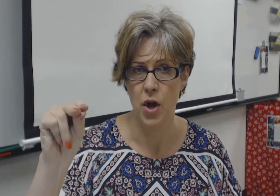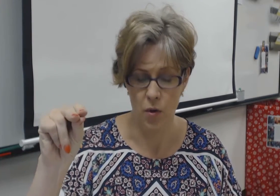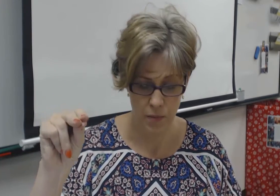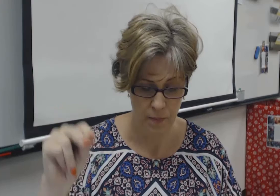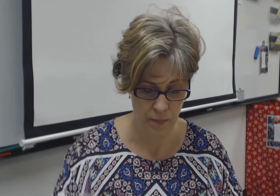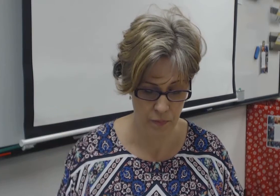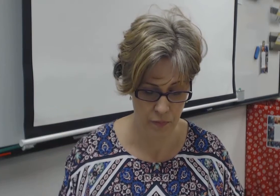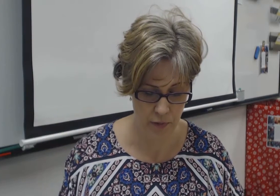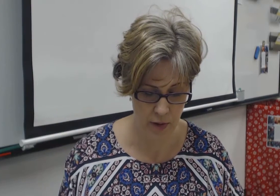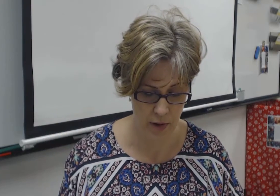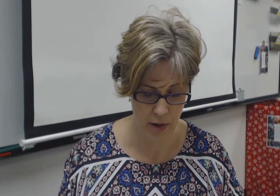No.